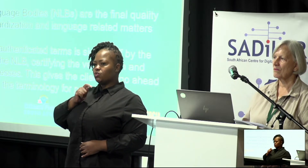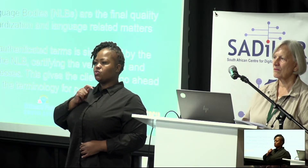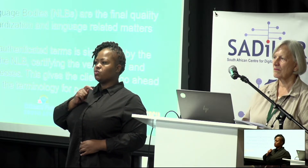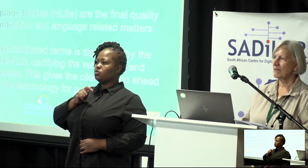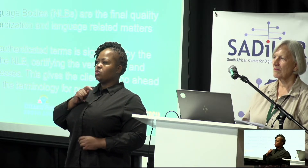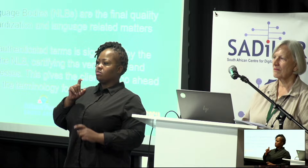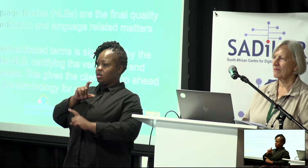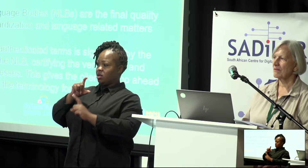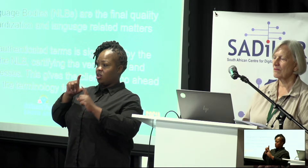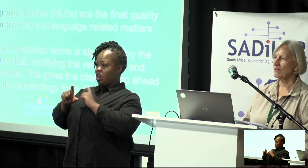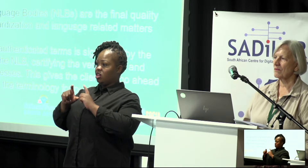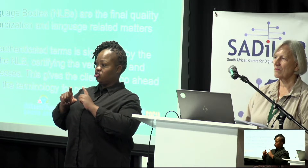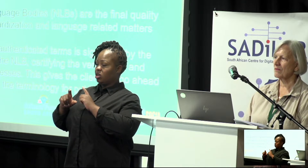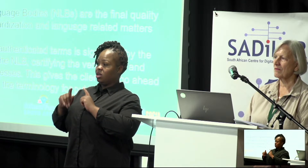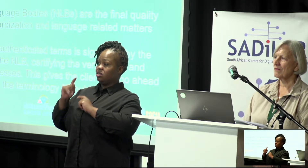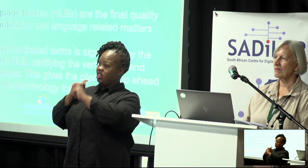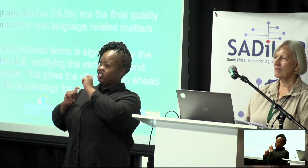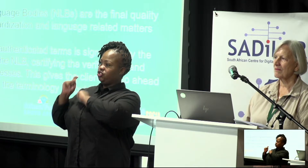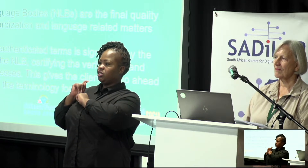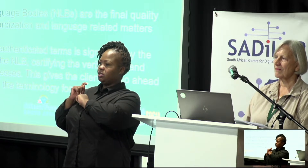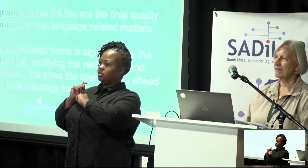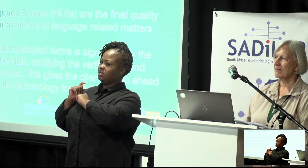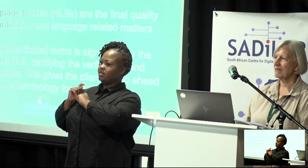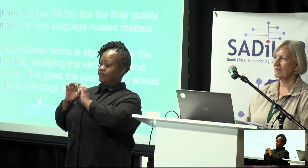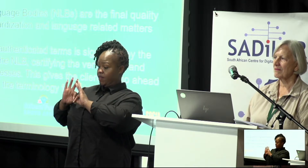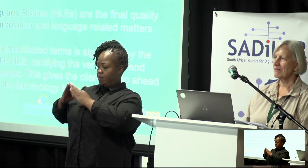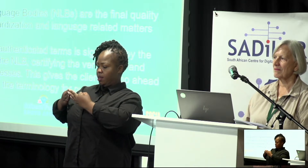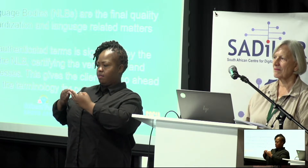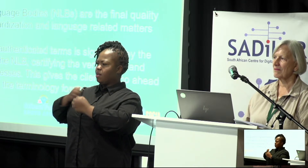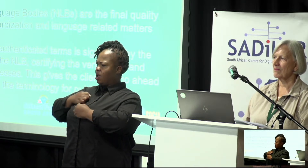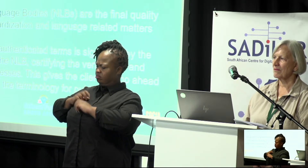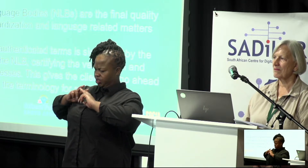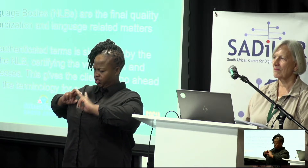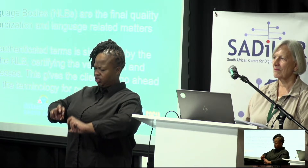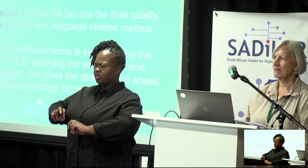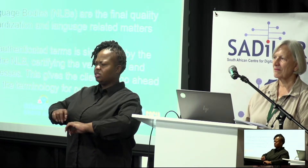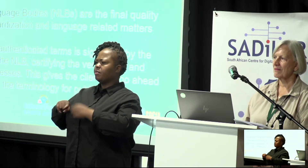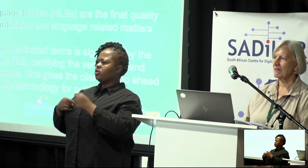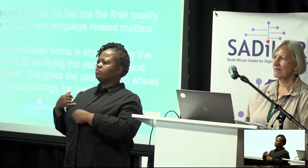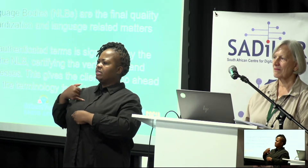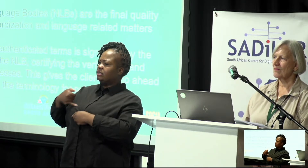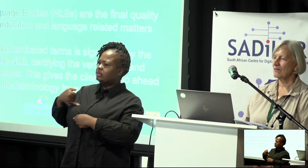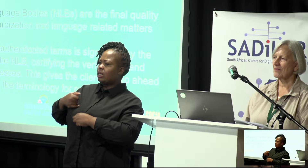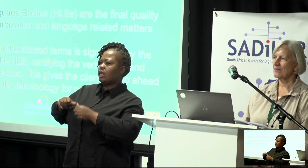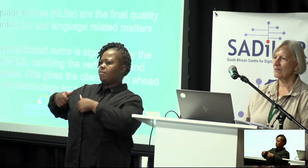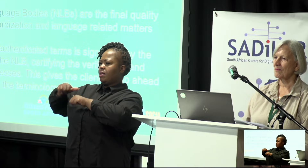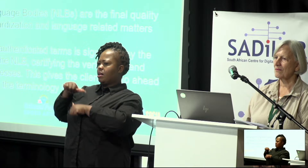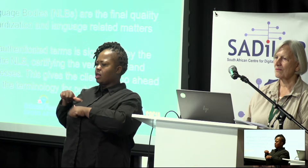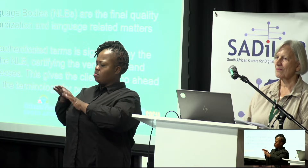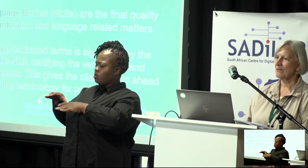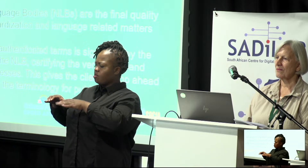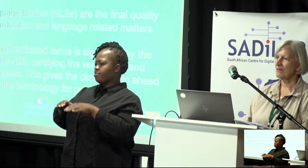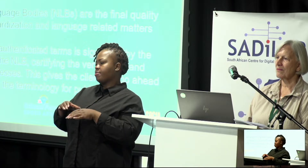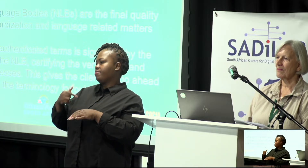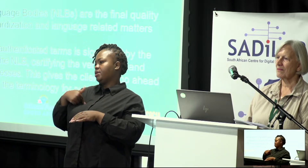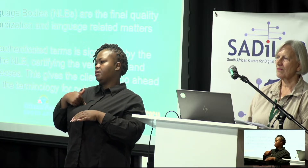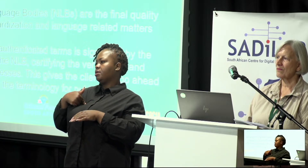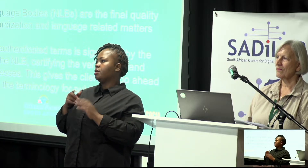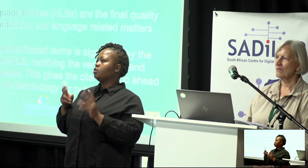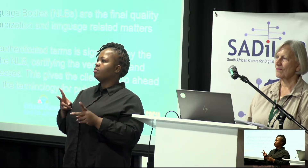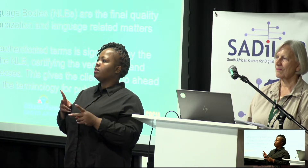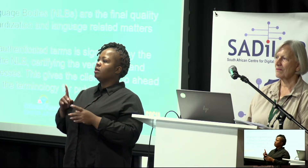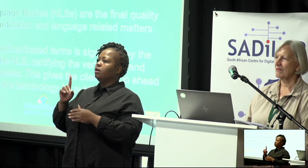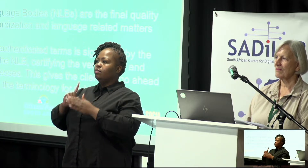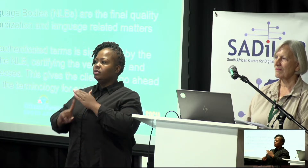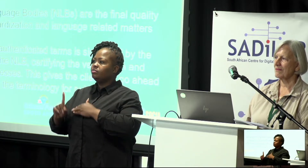in my family, so I do research, right, about my clan. And I normally go